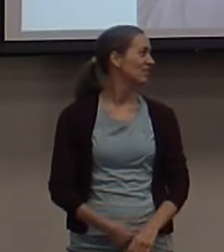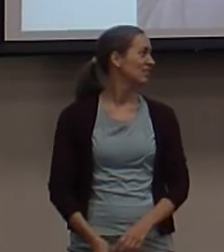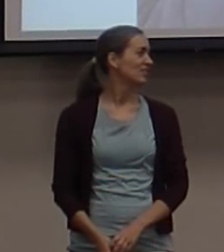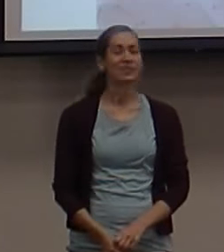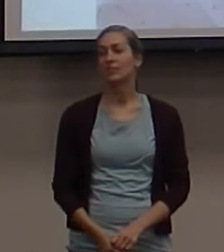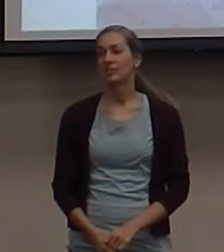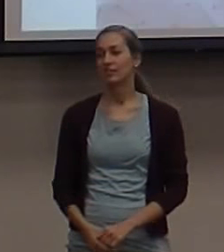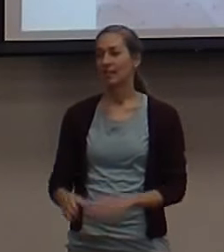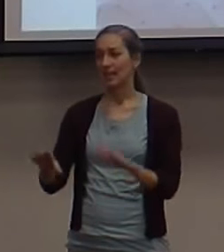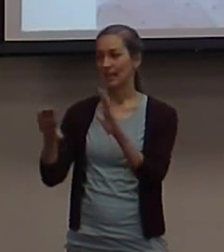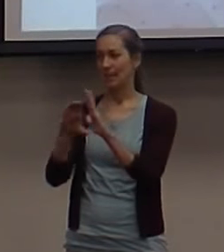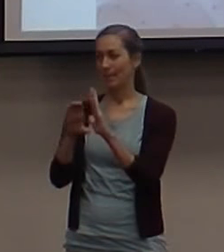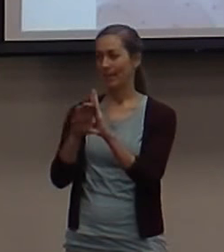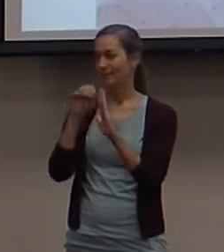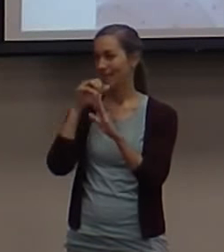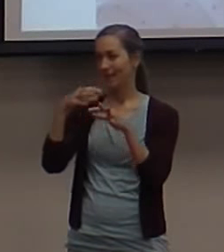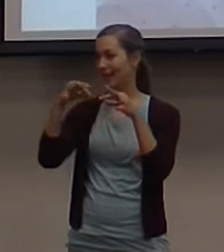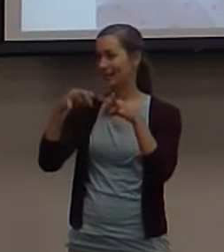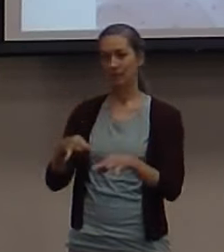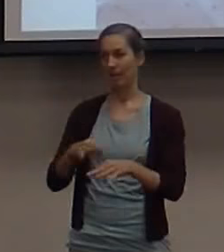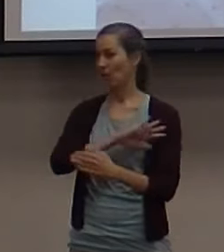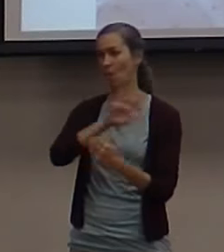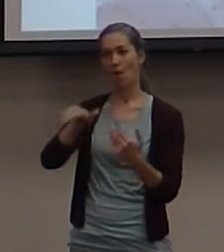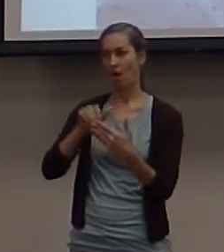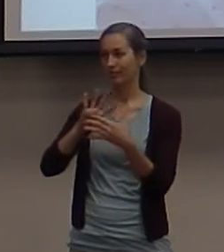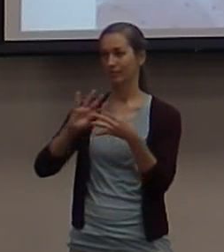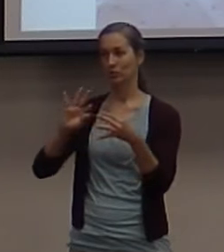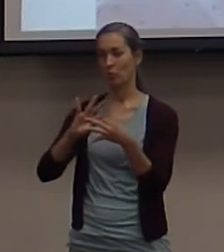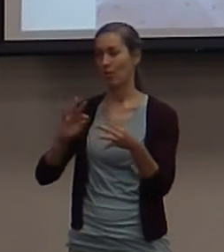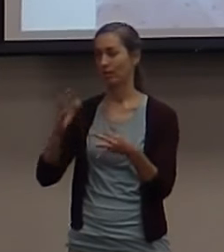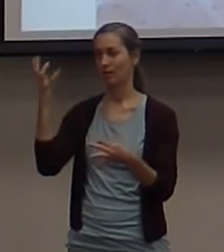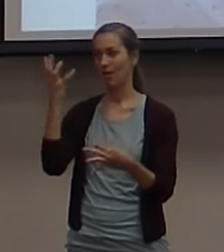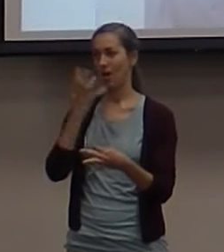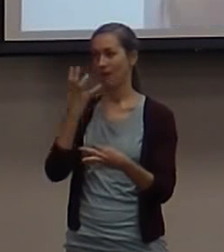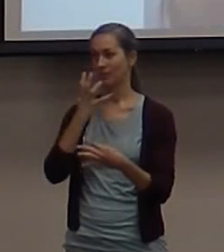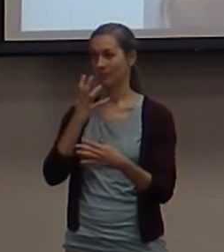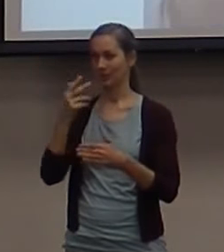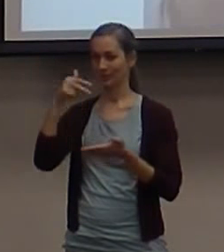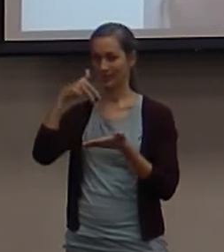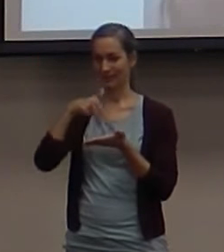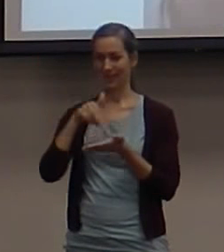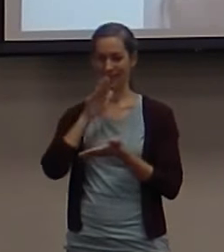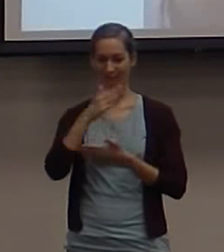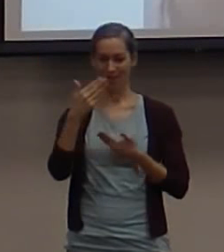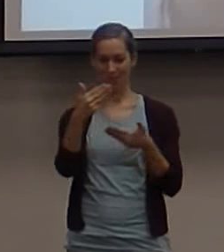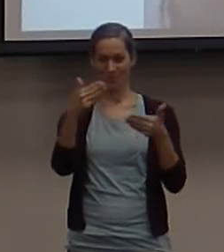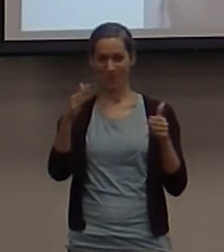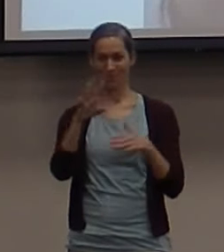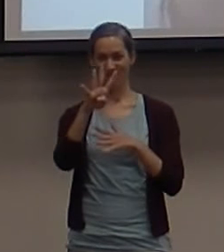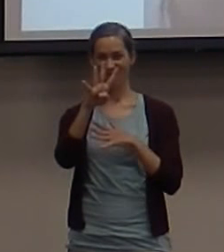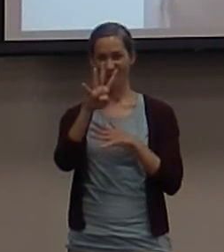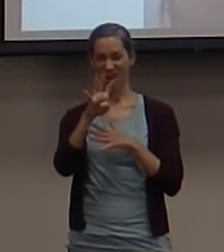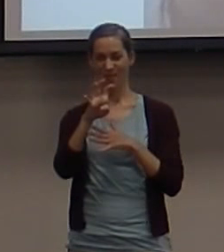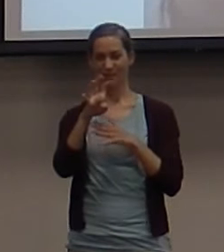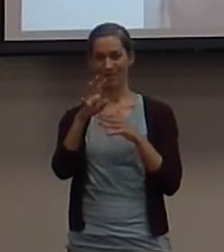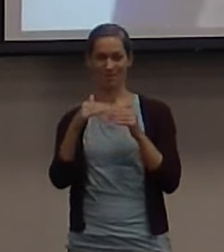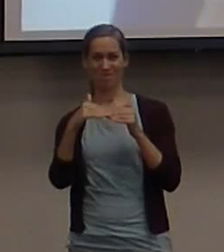The pictures don't tell all the story. It's amazing to stand in that room of 400 plus